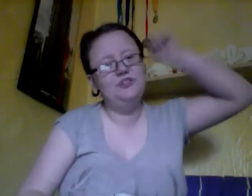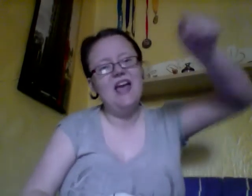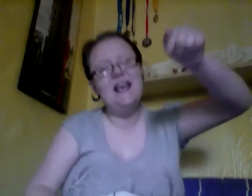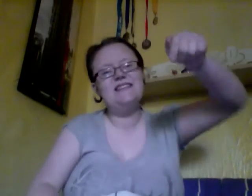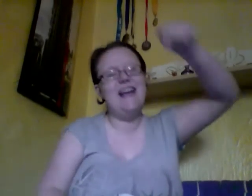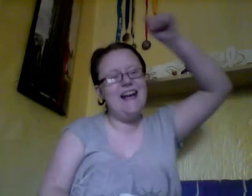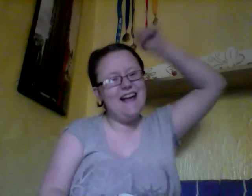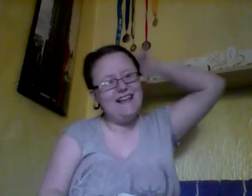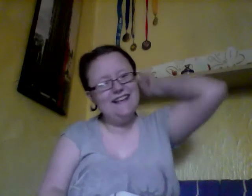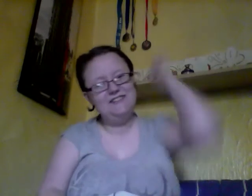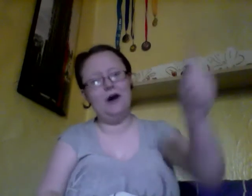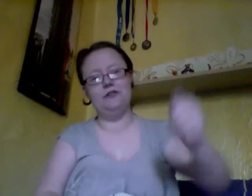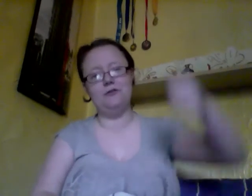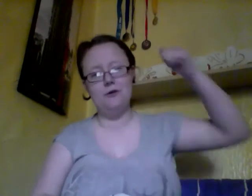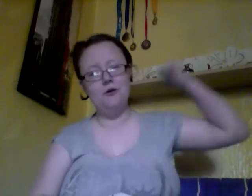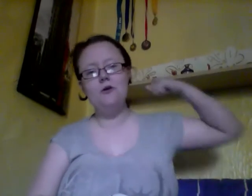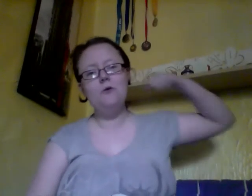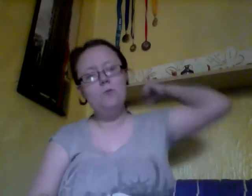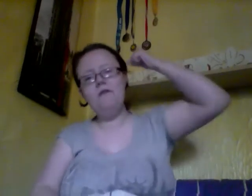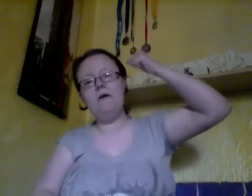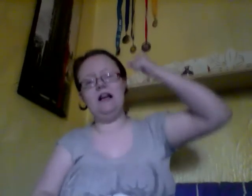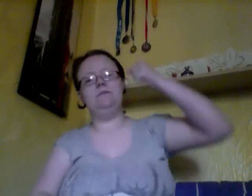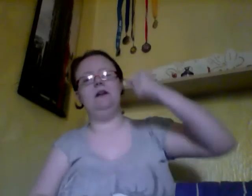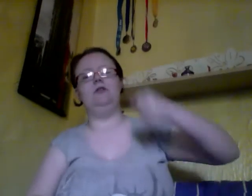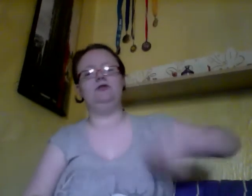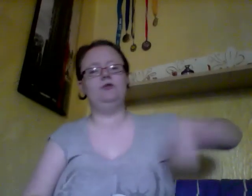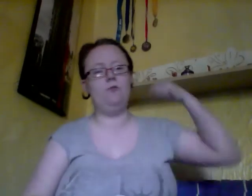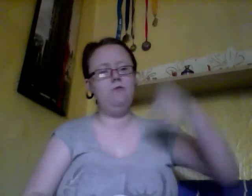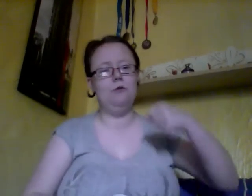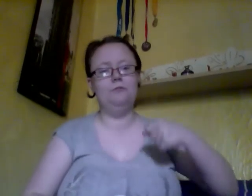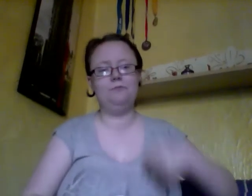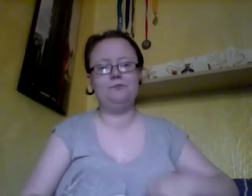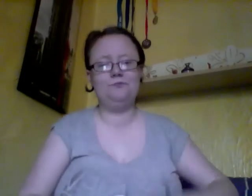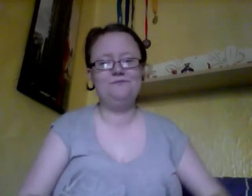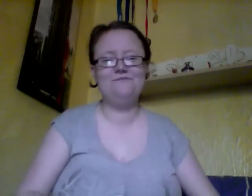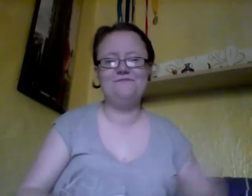yes, he does. Woo for Asperger's. Woo!